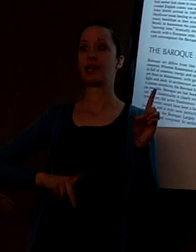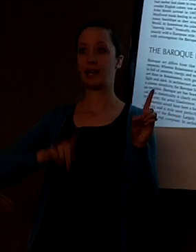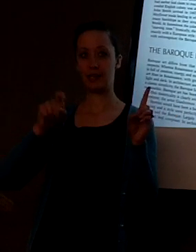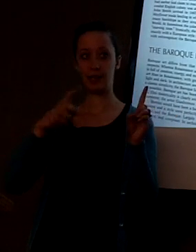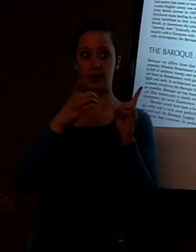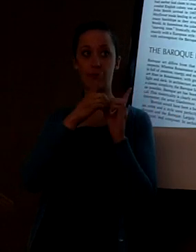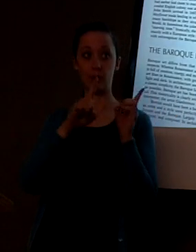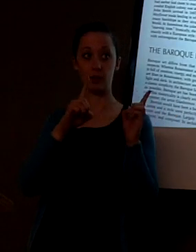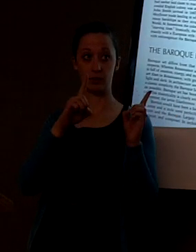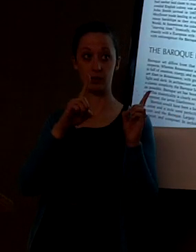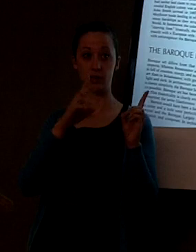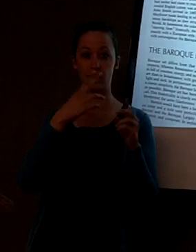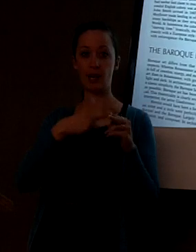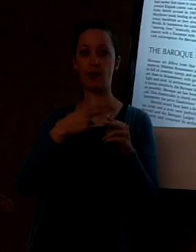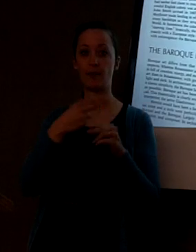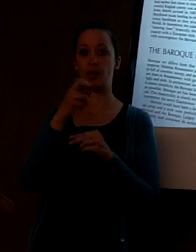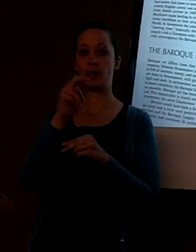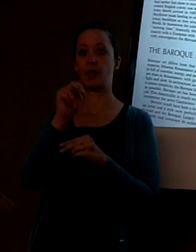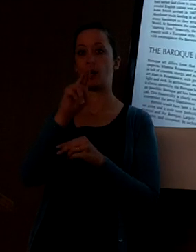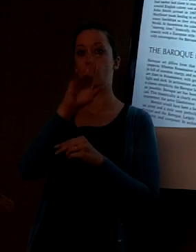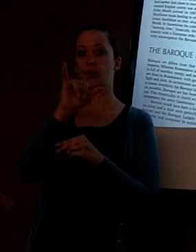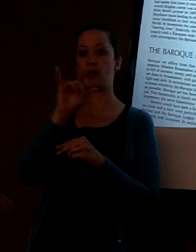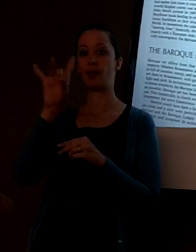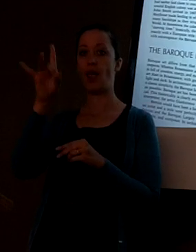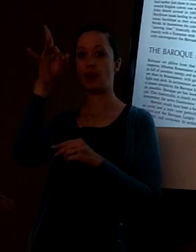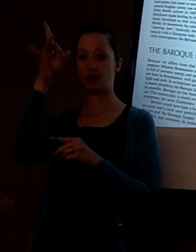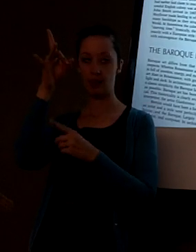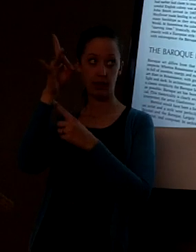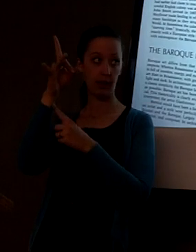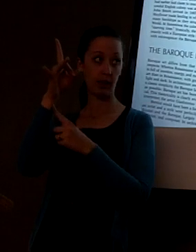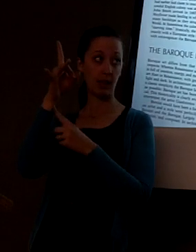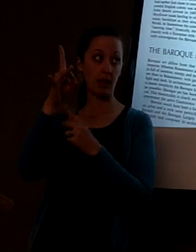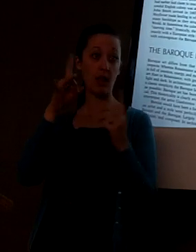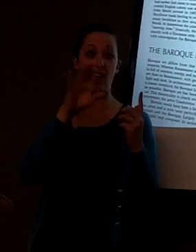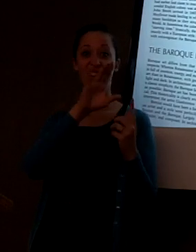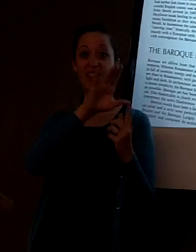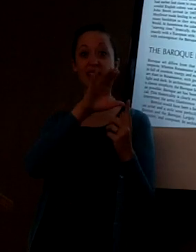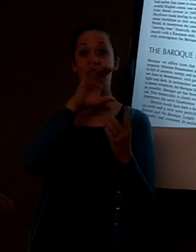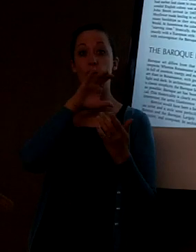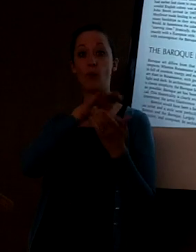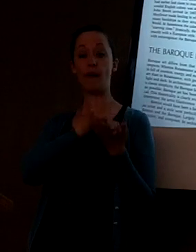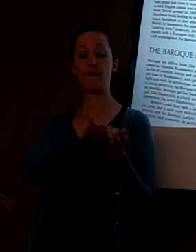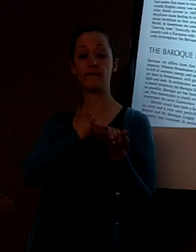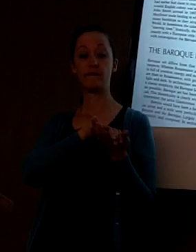what was his name? Henry VIII. Henry VIII. And one of his wives'